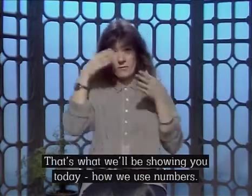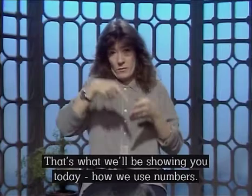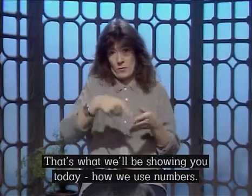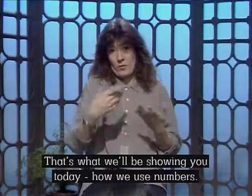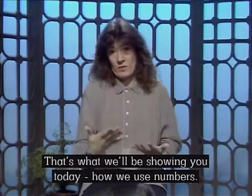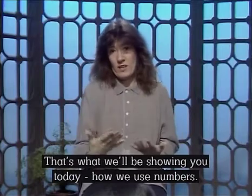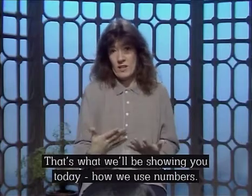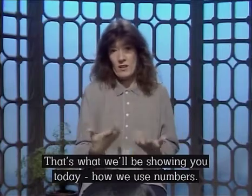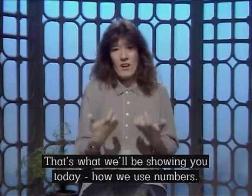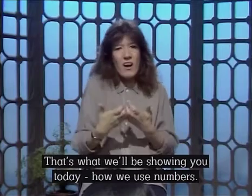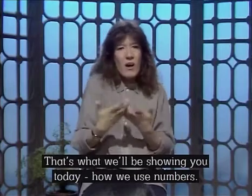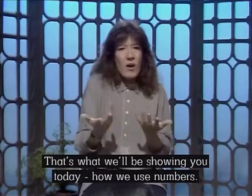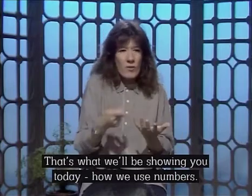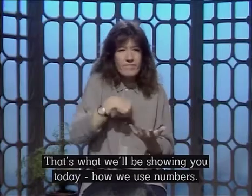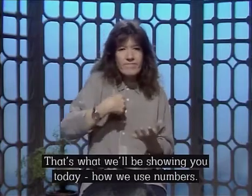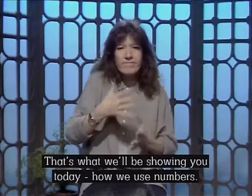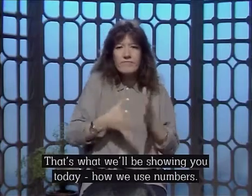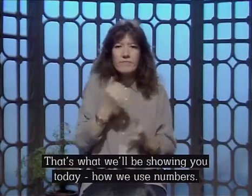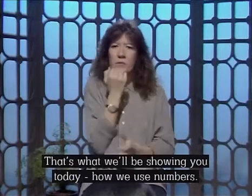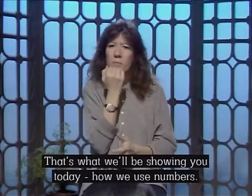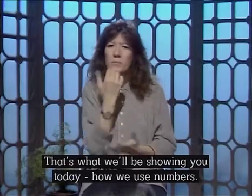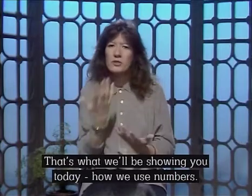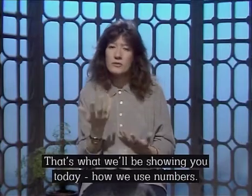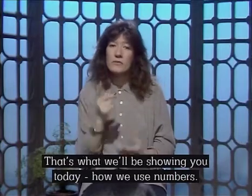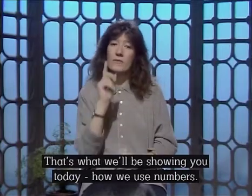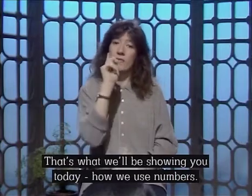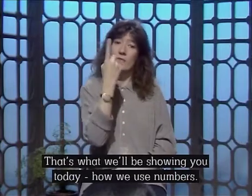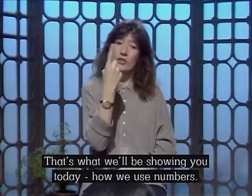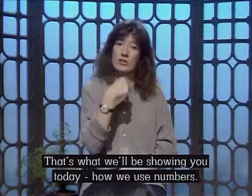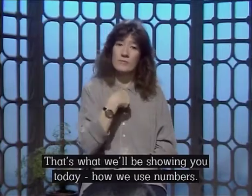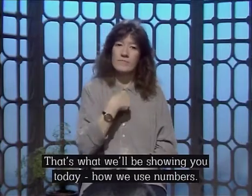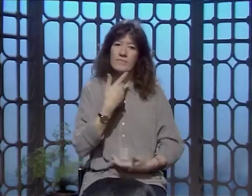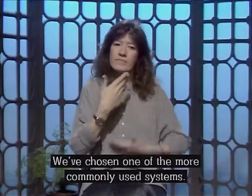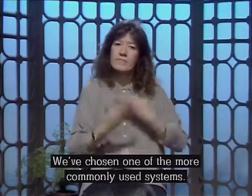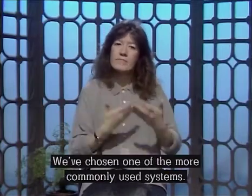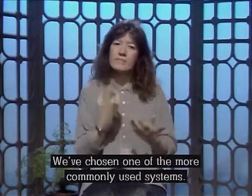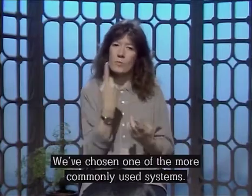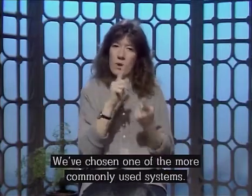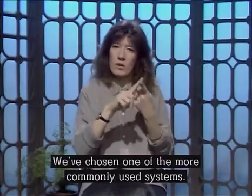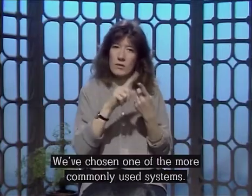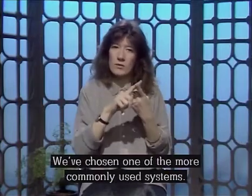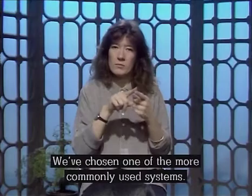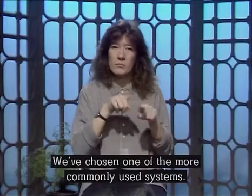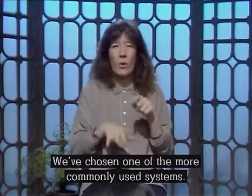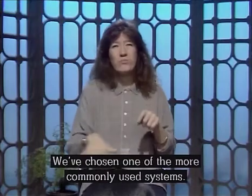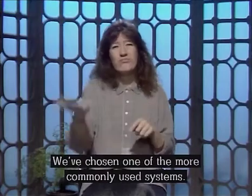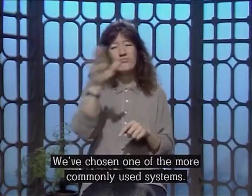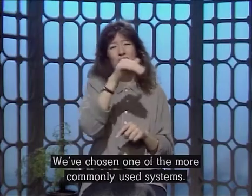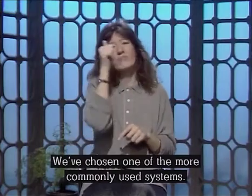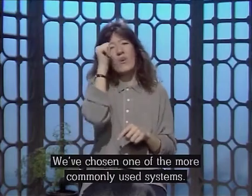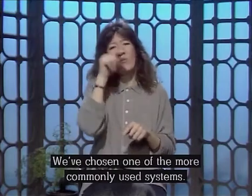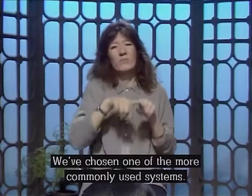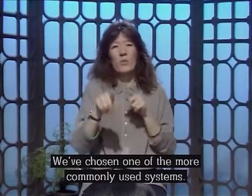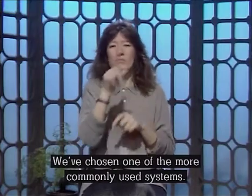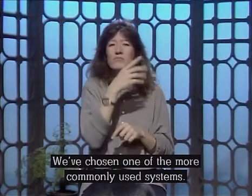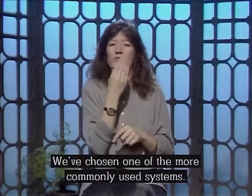what we'll be showing you today, how we use numbers. To do this, we've chosen one of the more commonly used